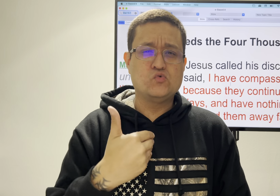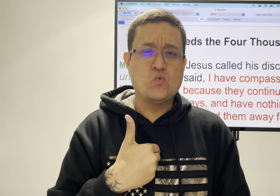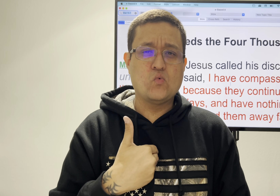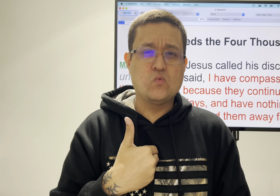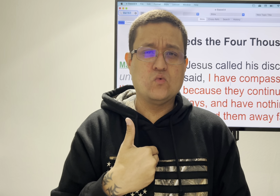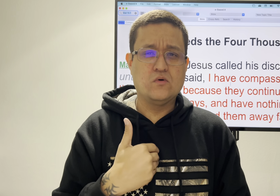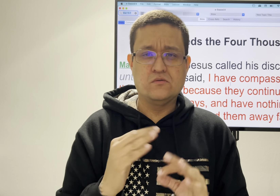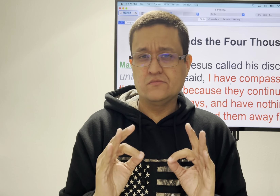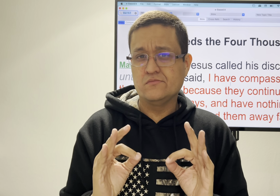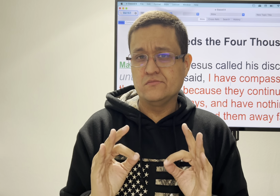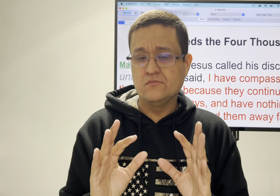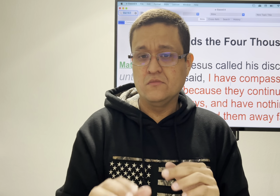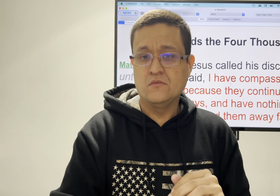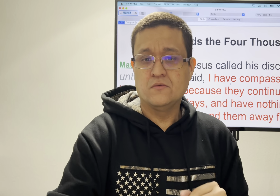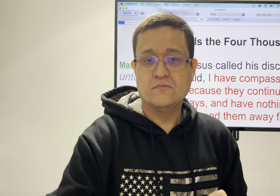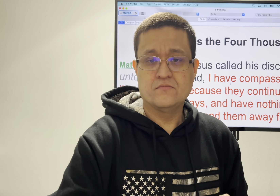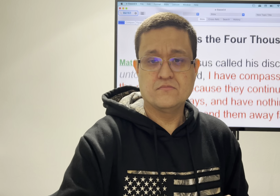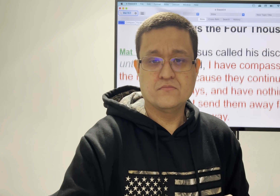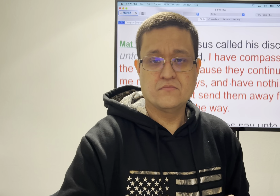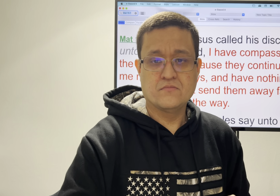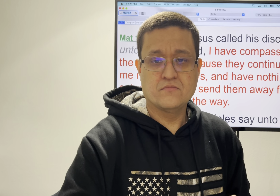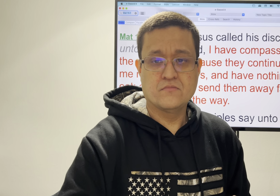And that's why our total today is the word is the food for the soul.